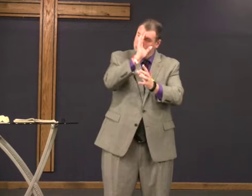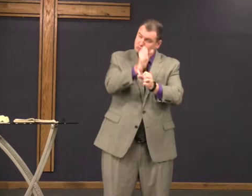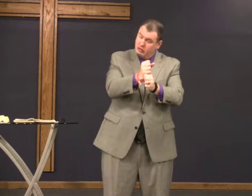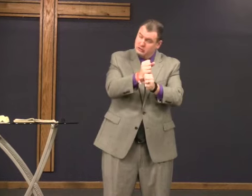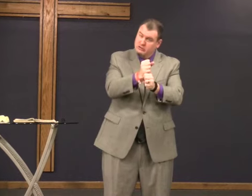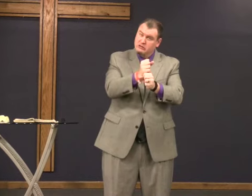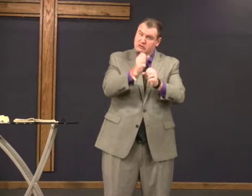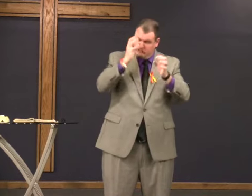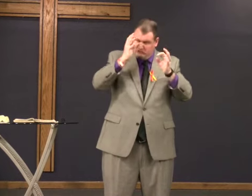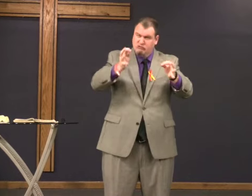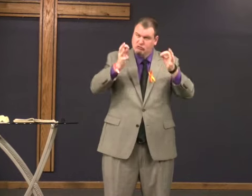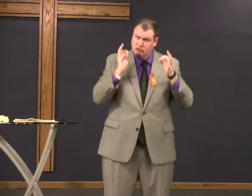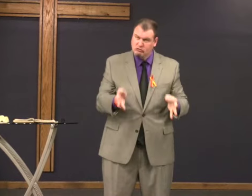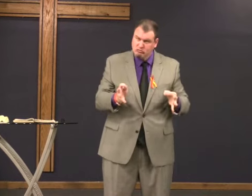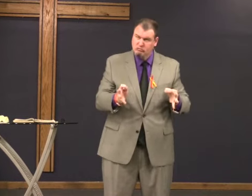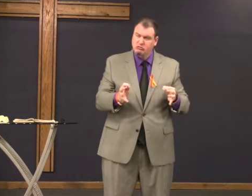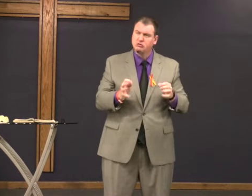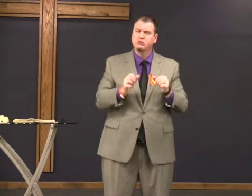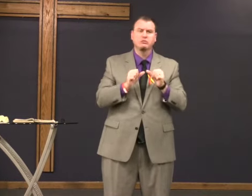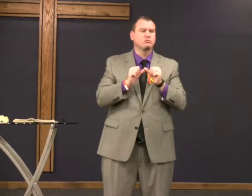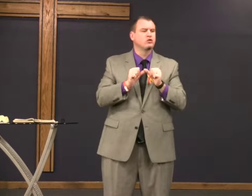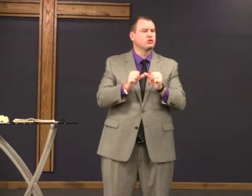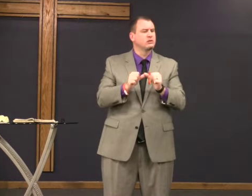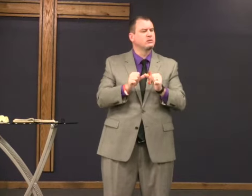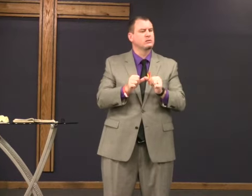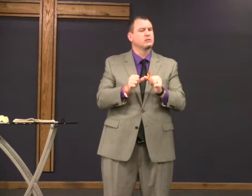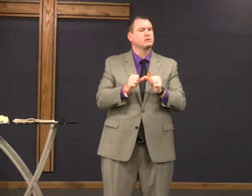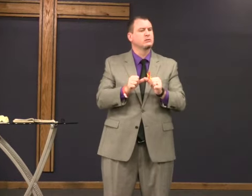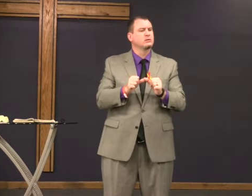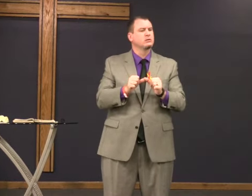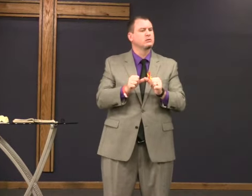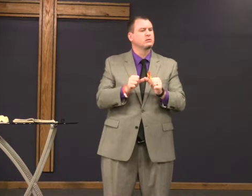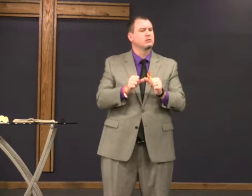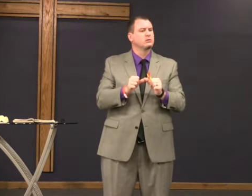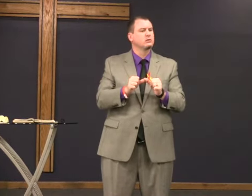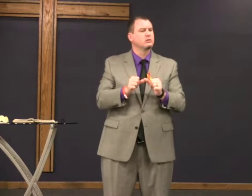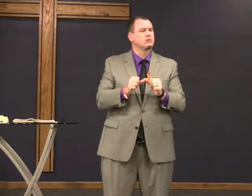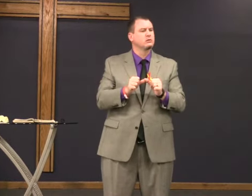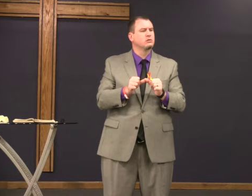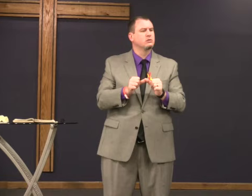And so far we've looked at prayer and trust and that determination.